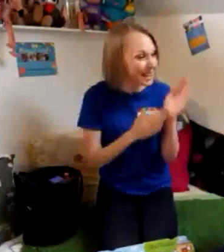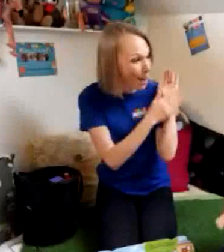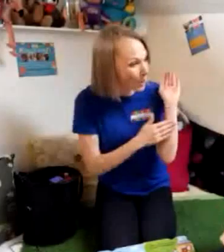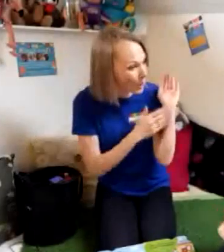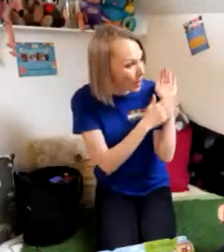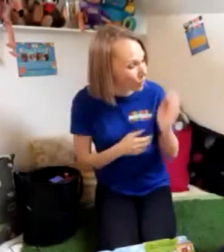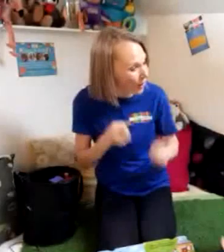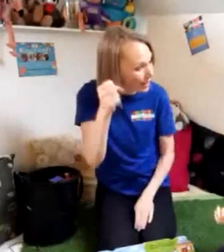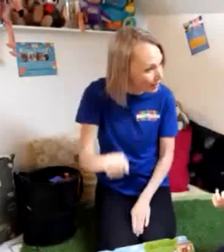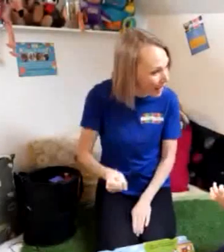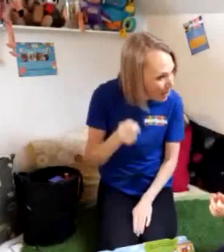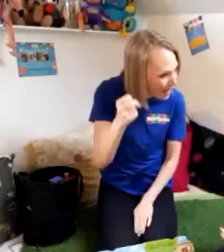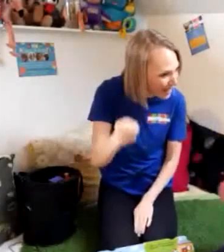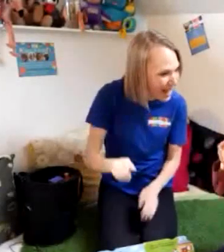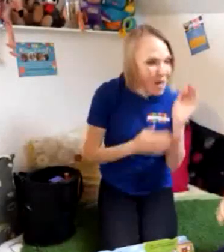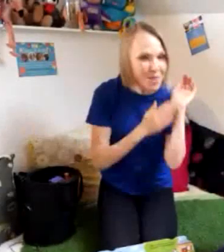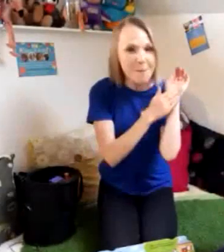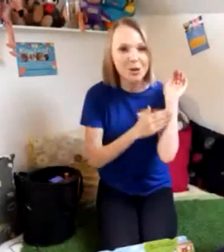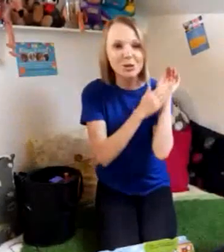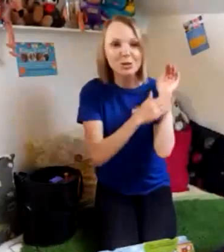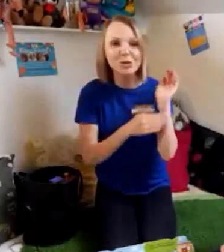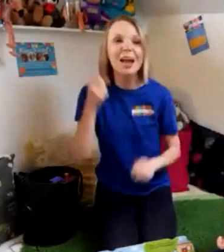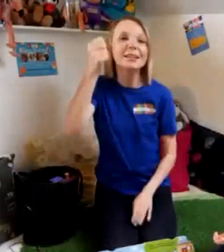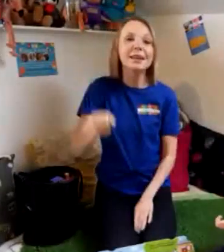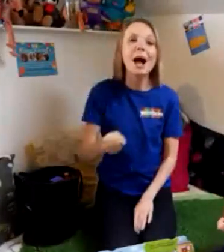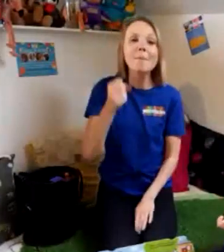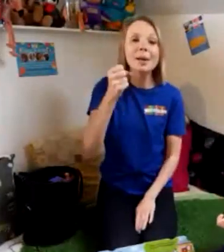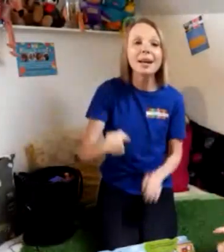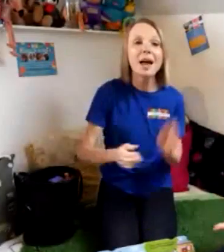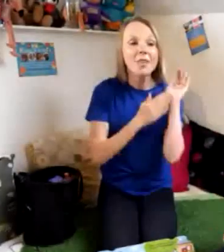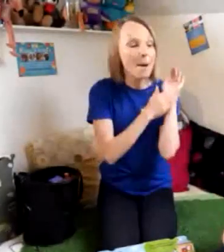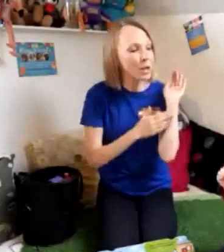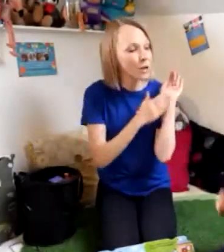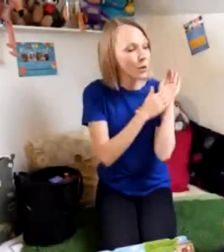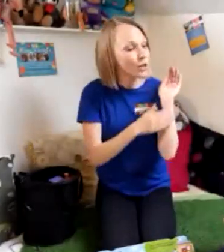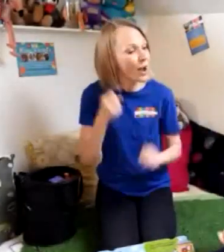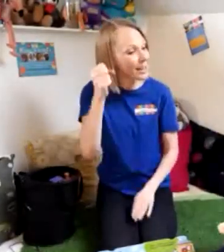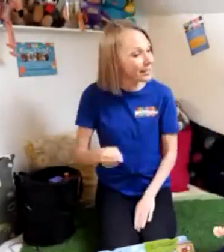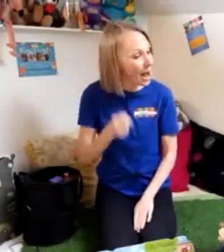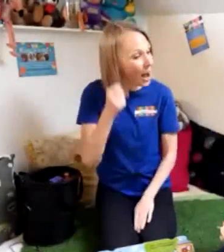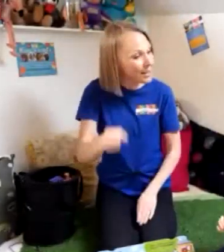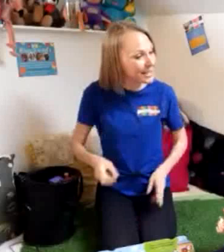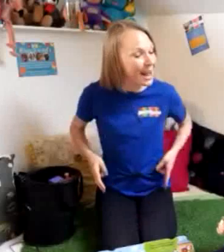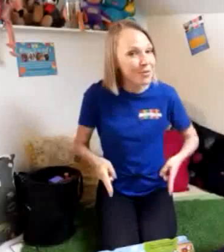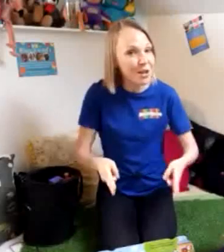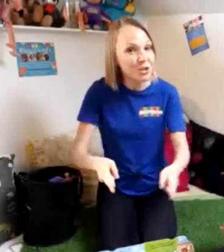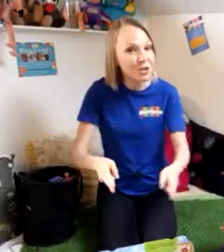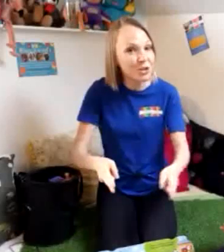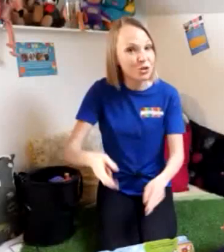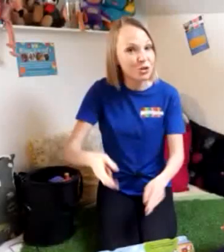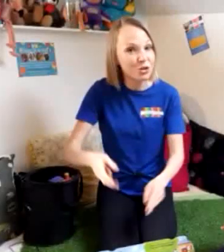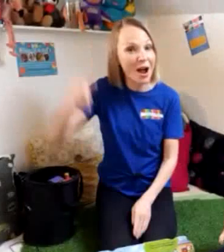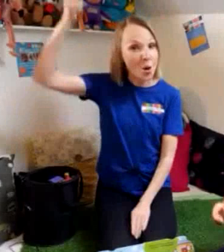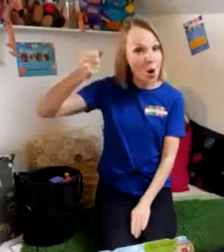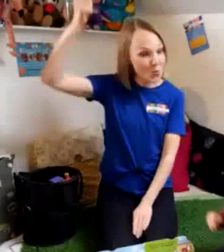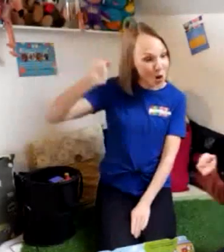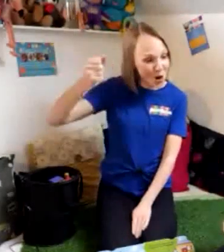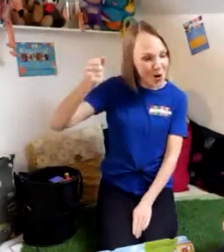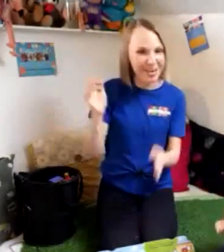blue train is coming, the blue train is coming, the blue train is coming down the track. Woo woo! Yay!